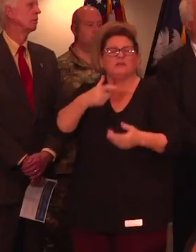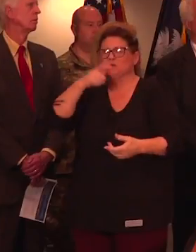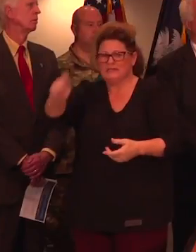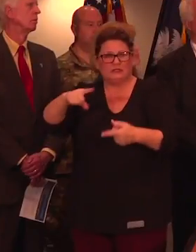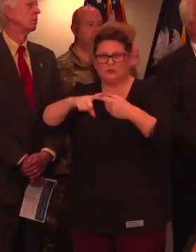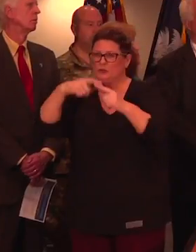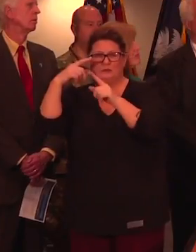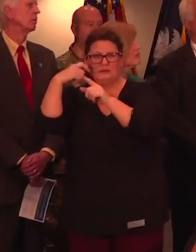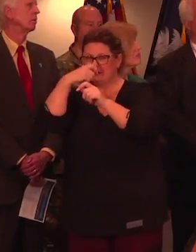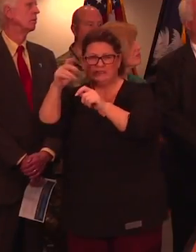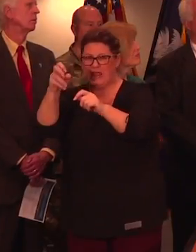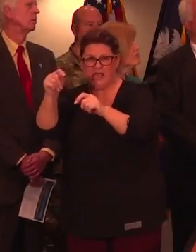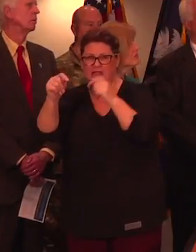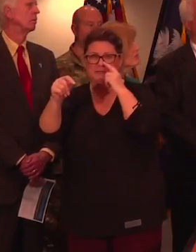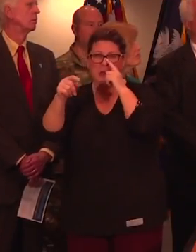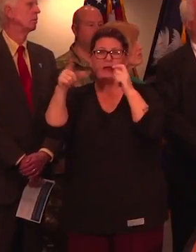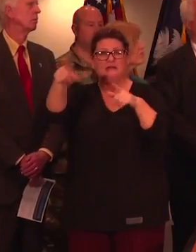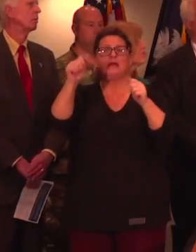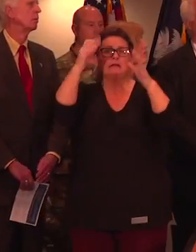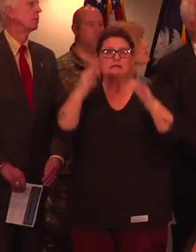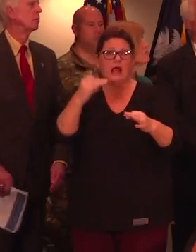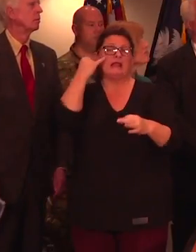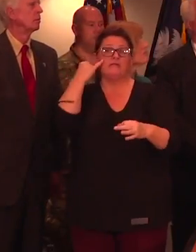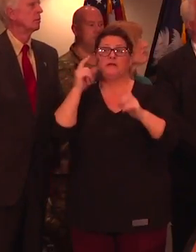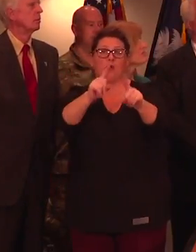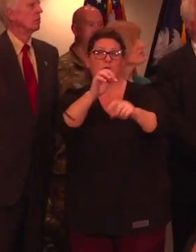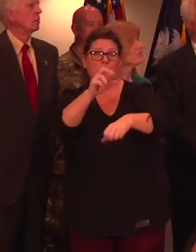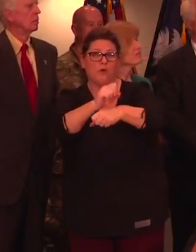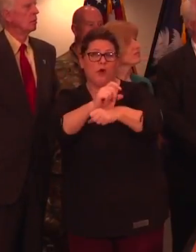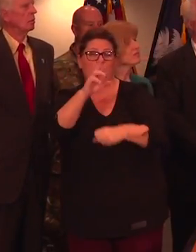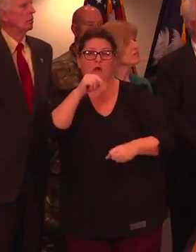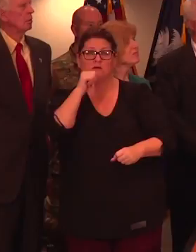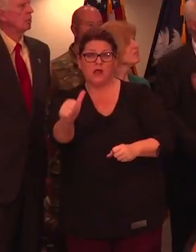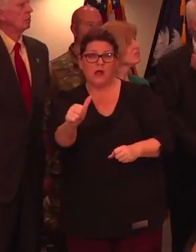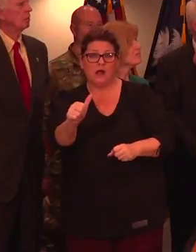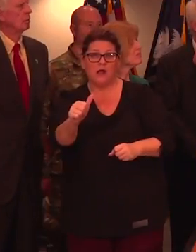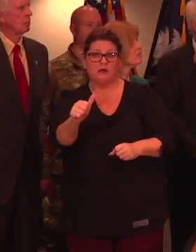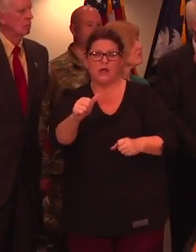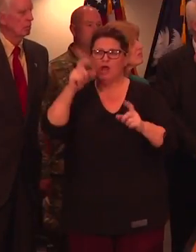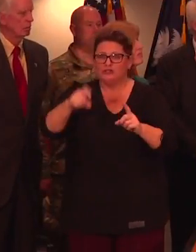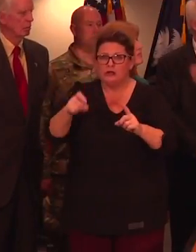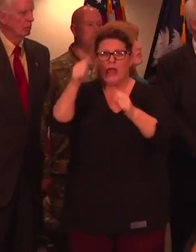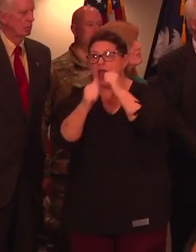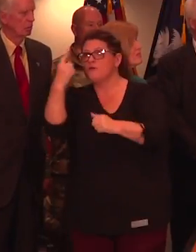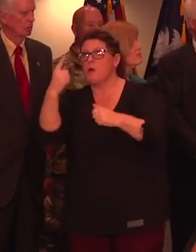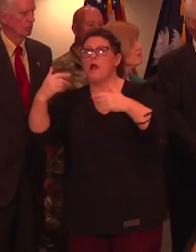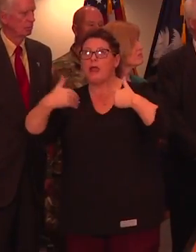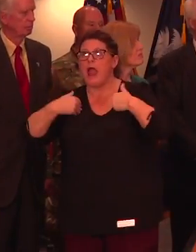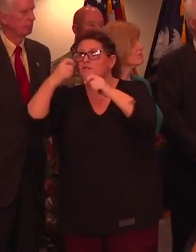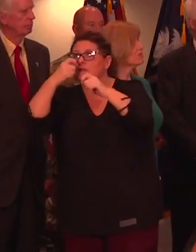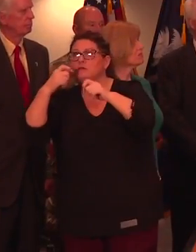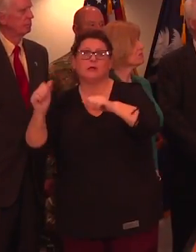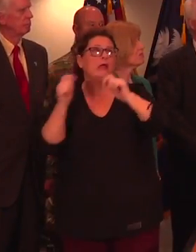whether they should come to work if they have not, if they're not yet ill. We're getting a lot of questions about, should people be tested so that they can go to